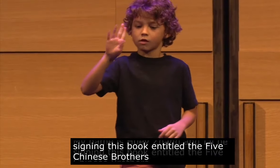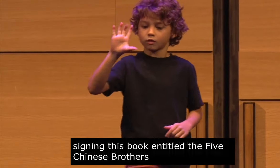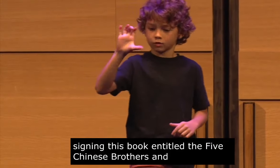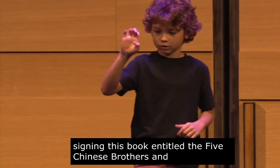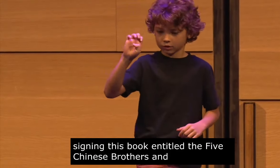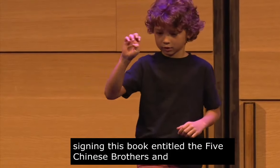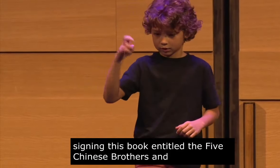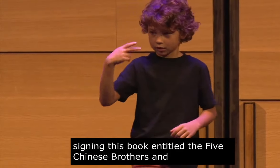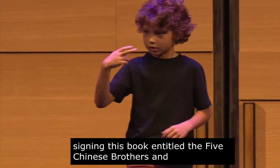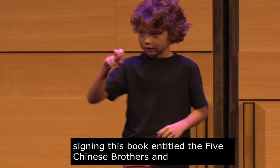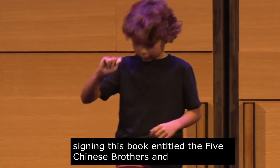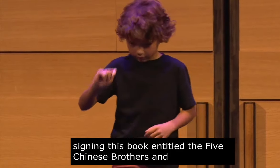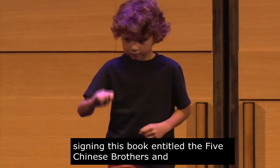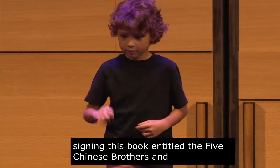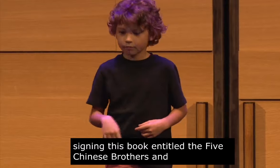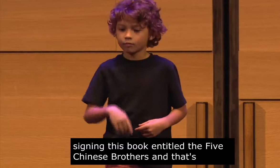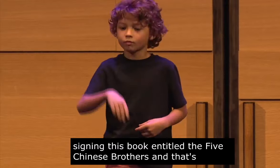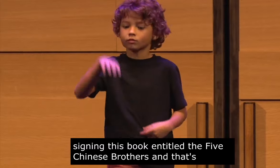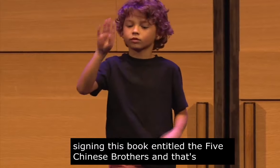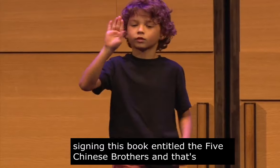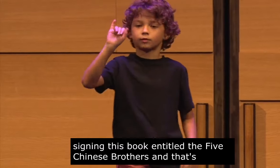by Claire Huguet Bishop.